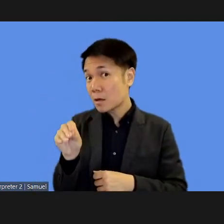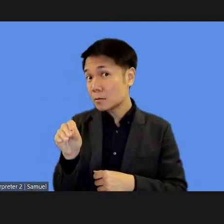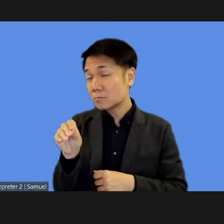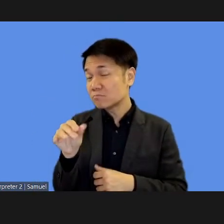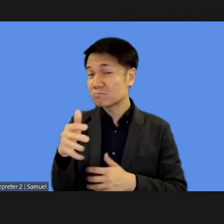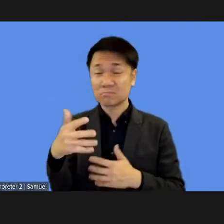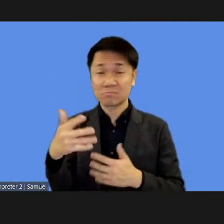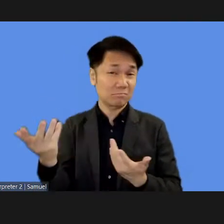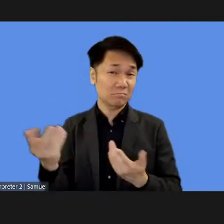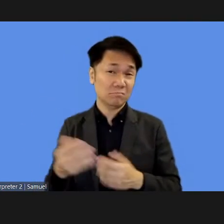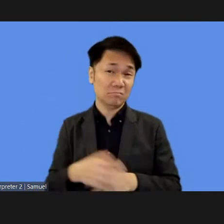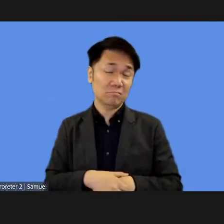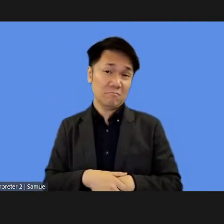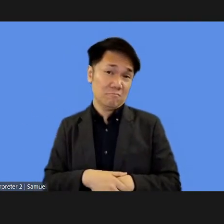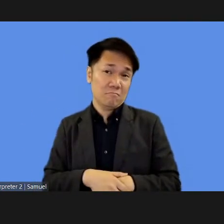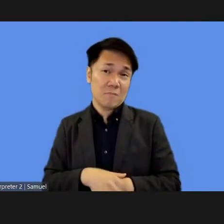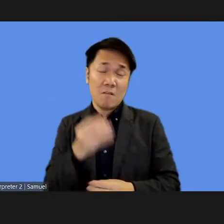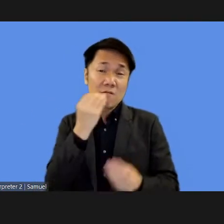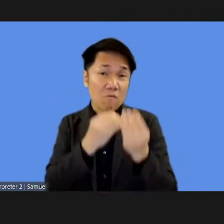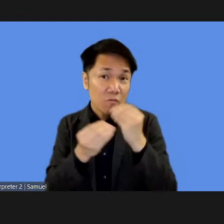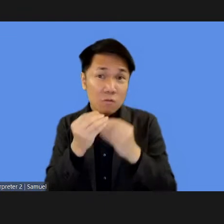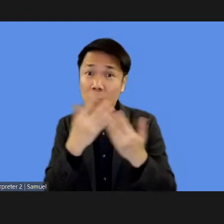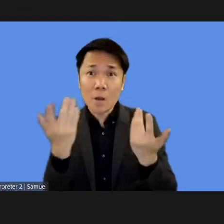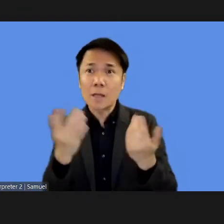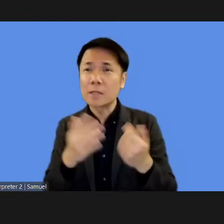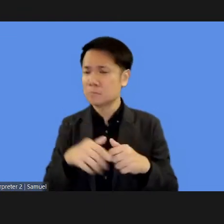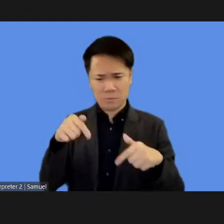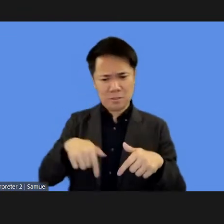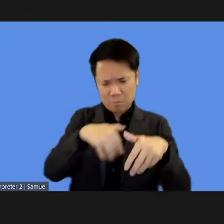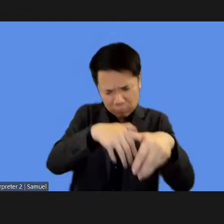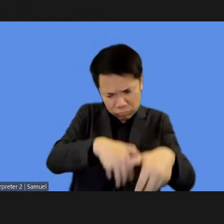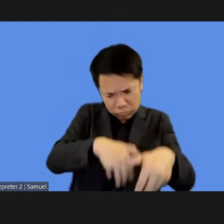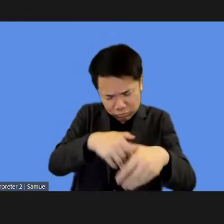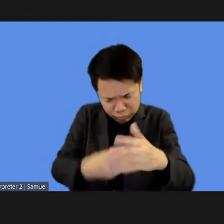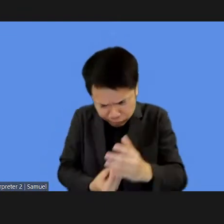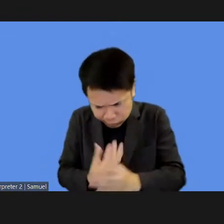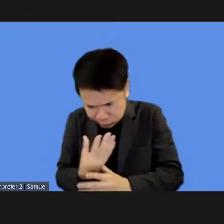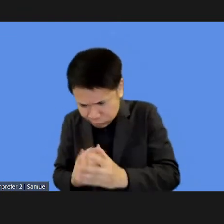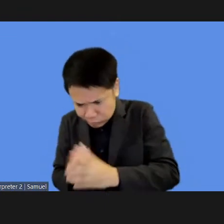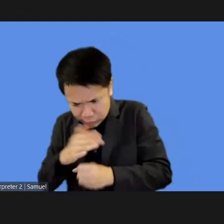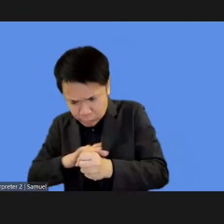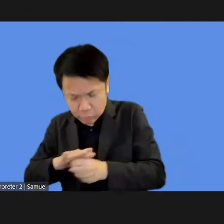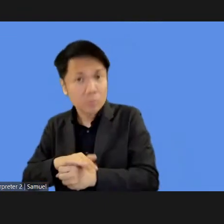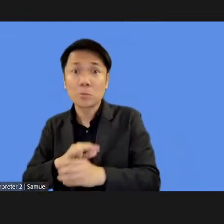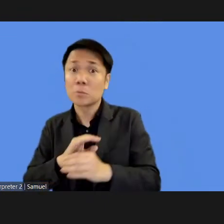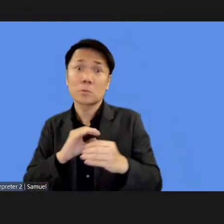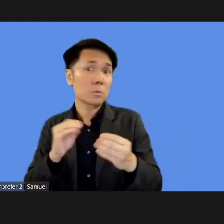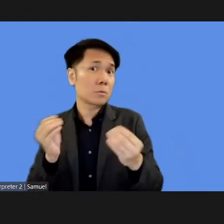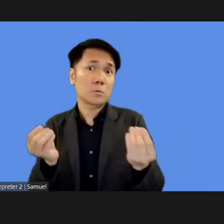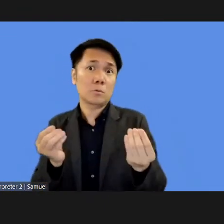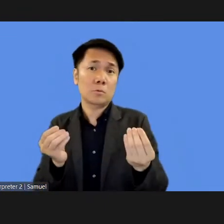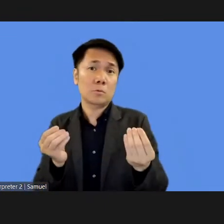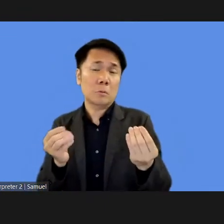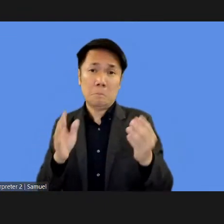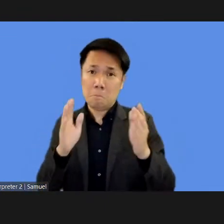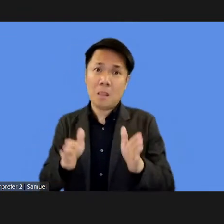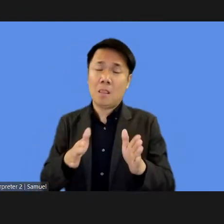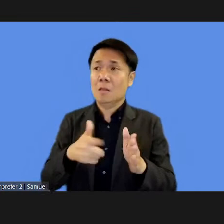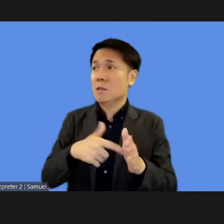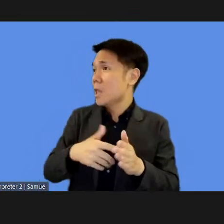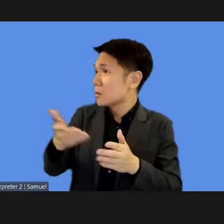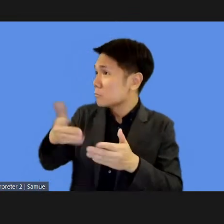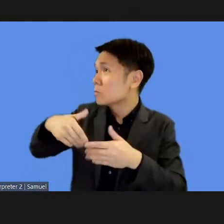feeds off imported goods. Why don't we produce locally, which is going to generate jobs by way of